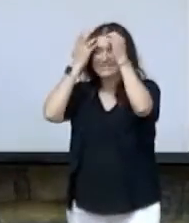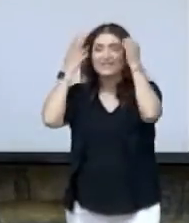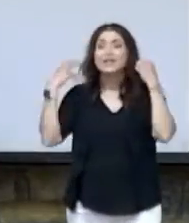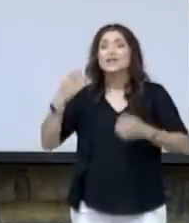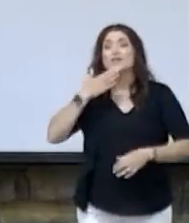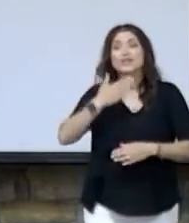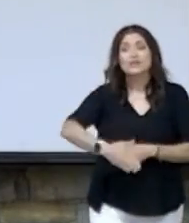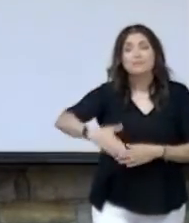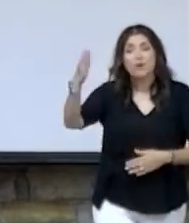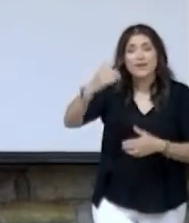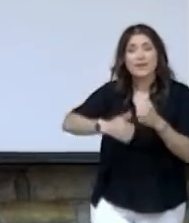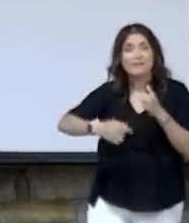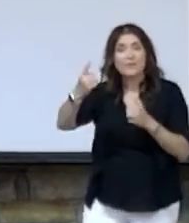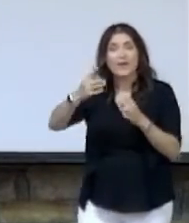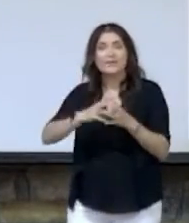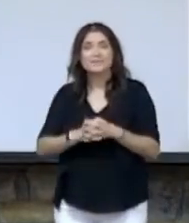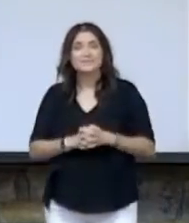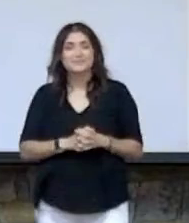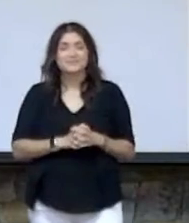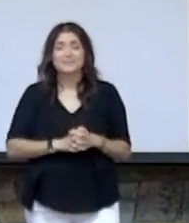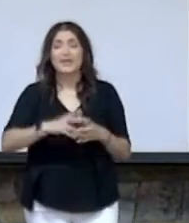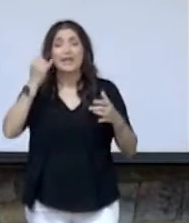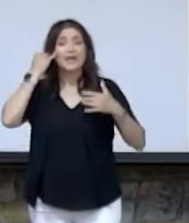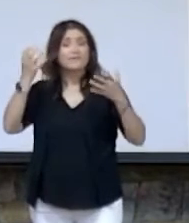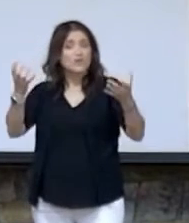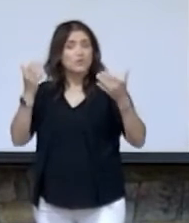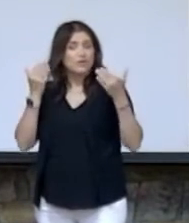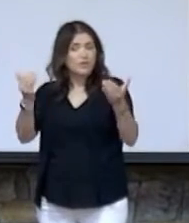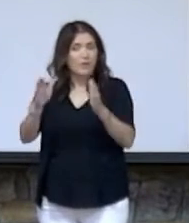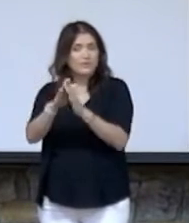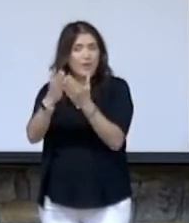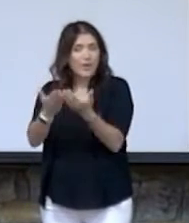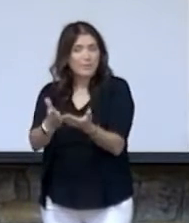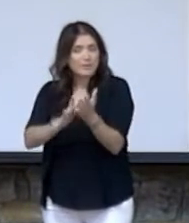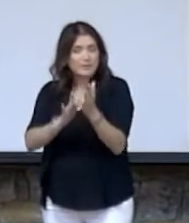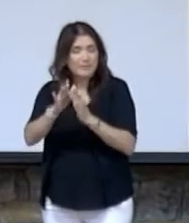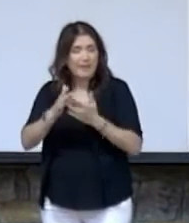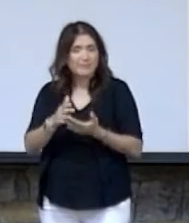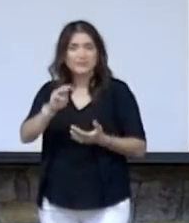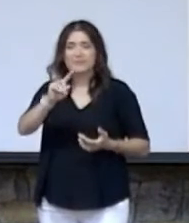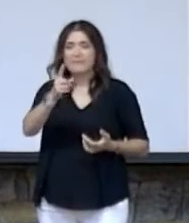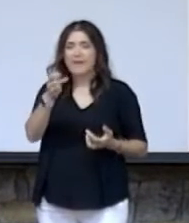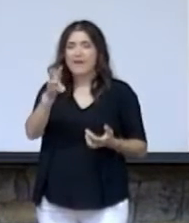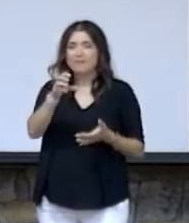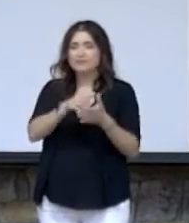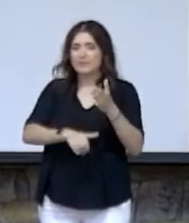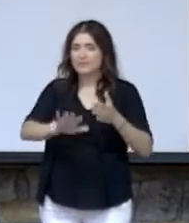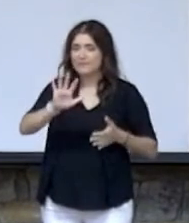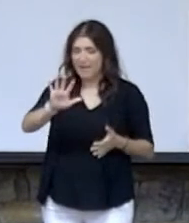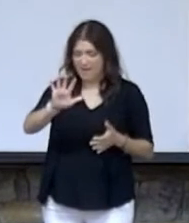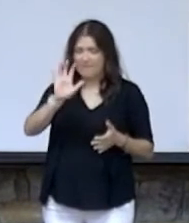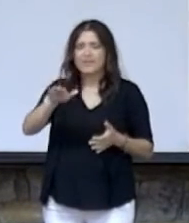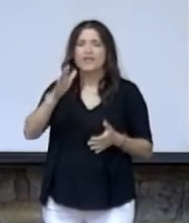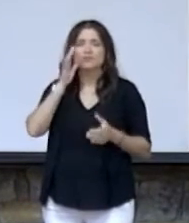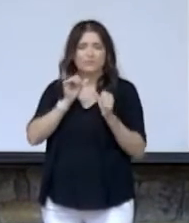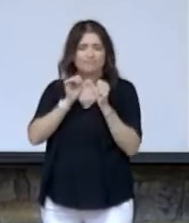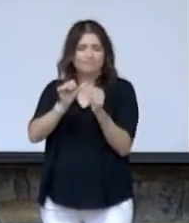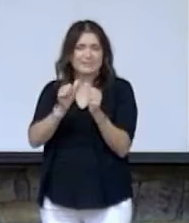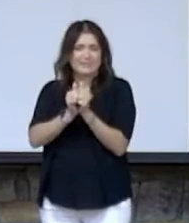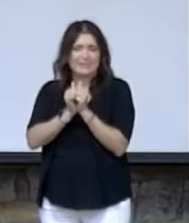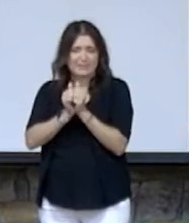Good morning, everybody. If you want to go ahead and open your Bibles to Matthew chapter 5, that's where we'll spend our time